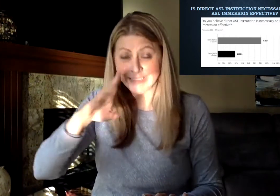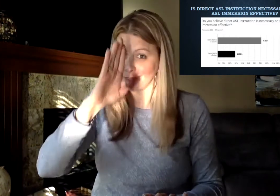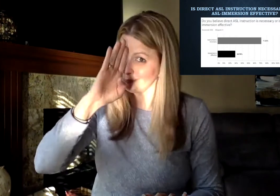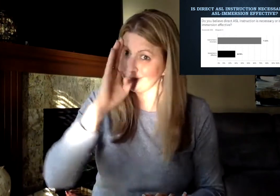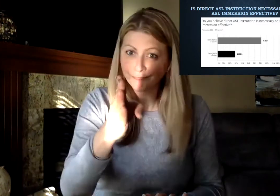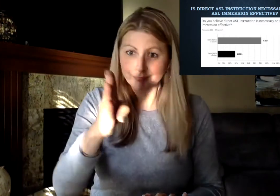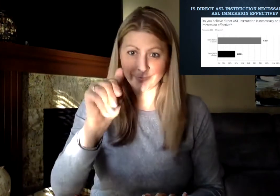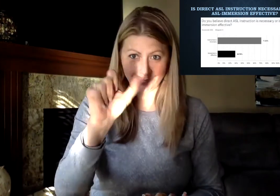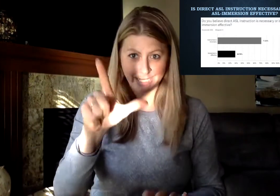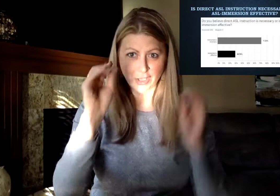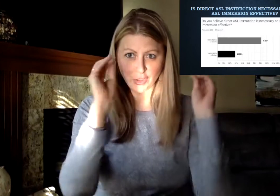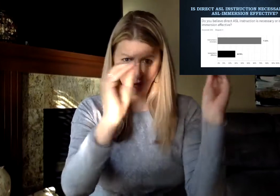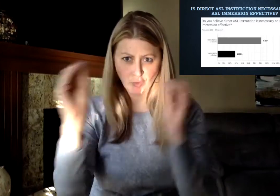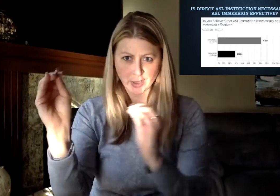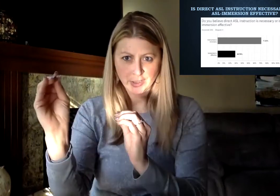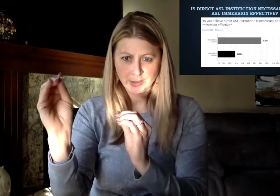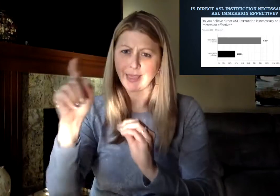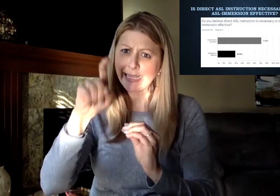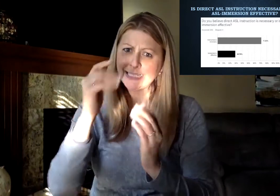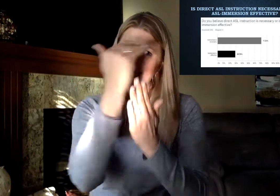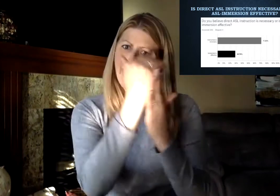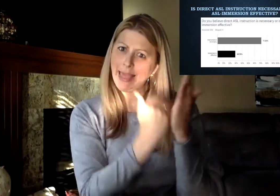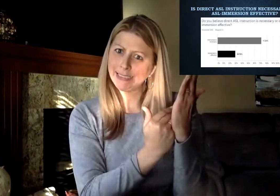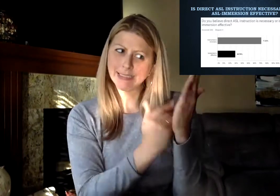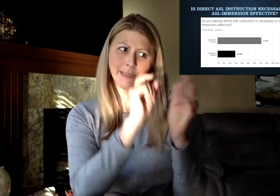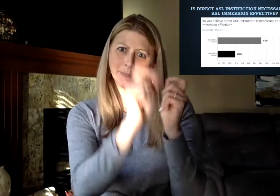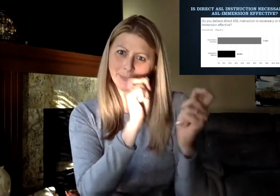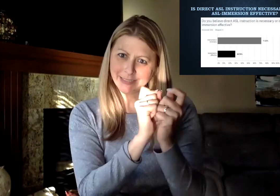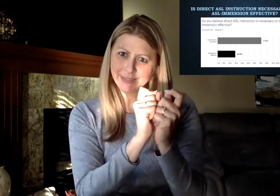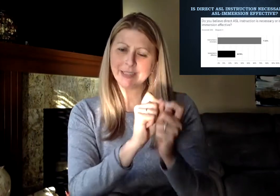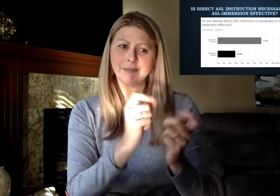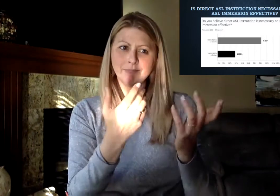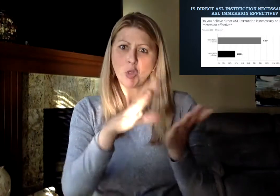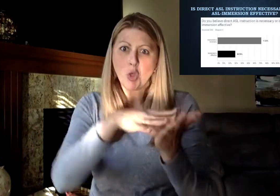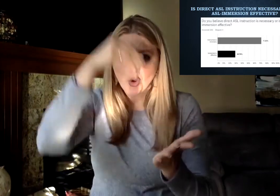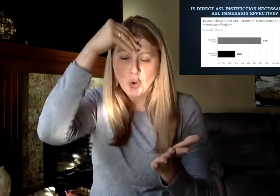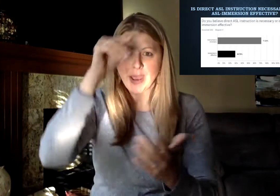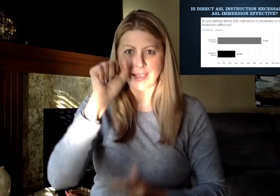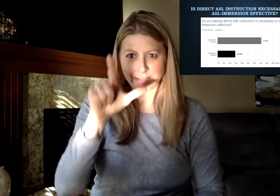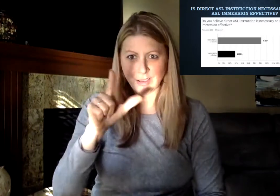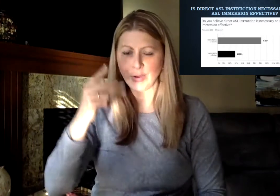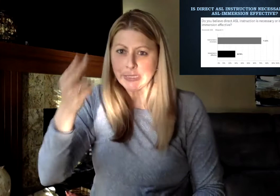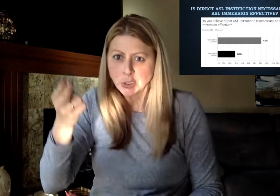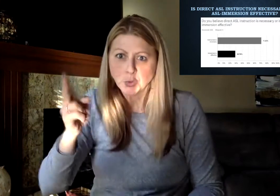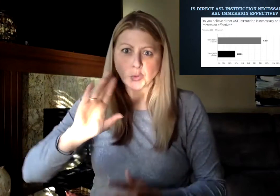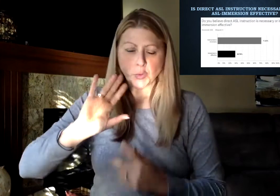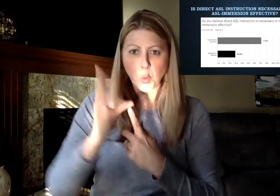The deaf need direct ASL instruction taught. They need lessons that are specific. They need to learn the